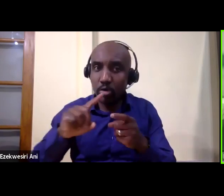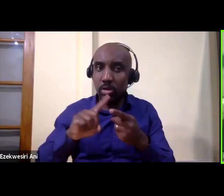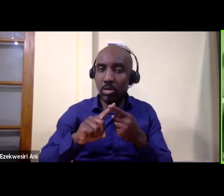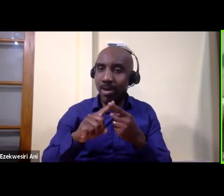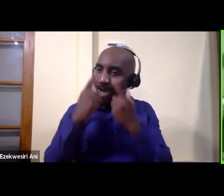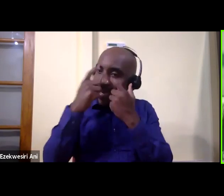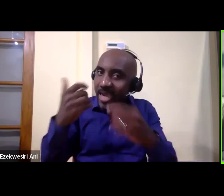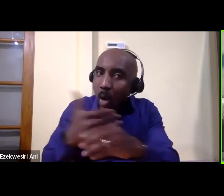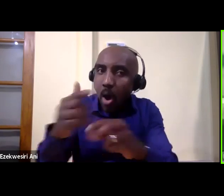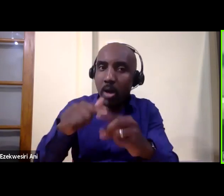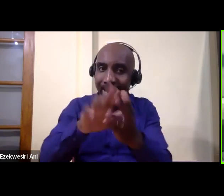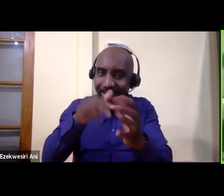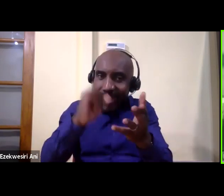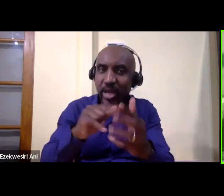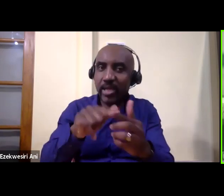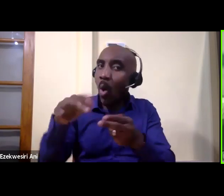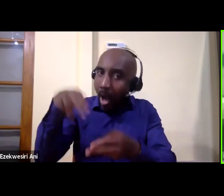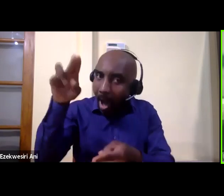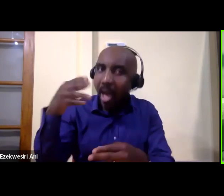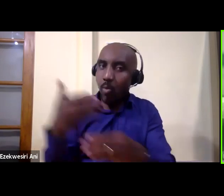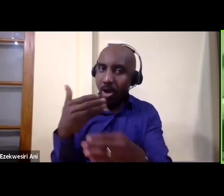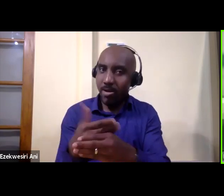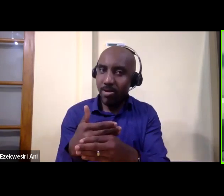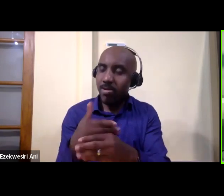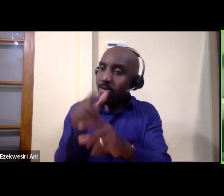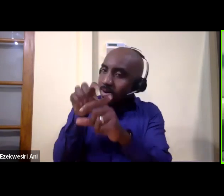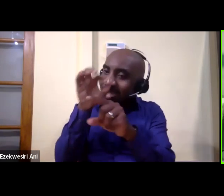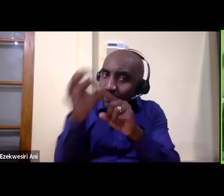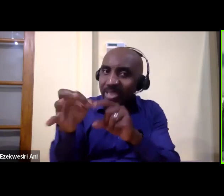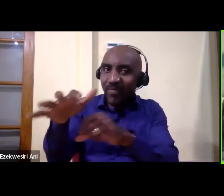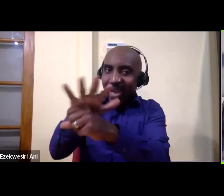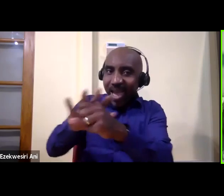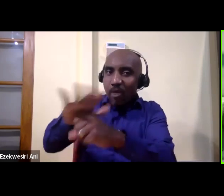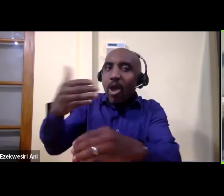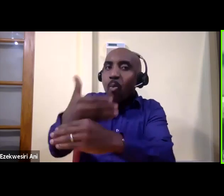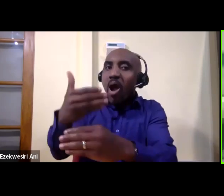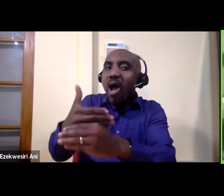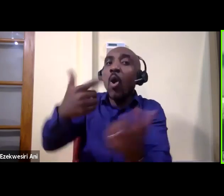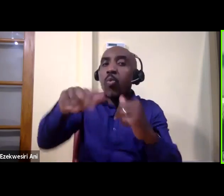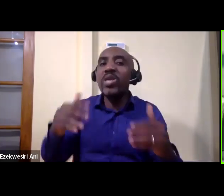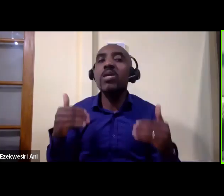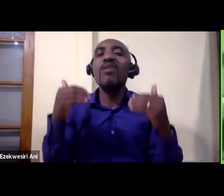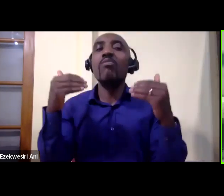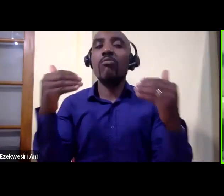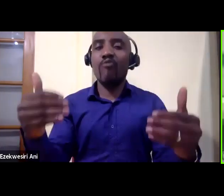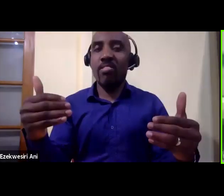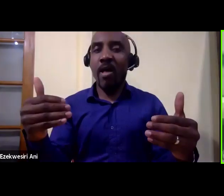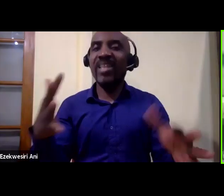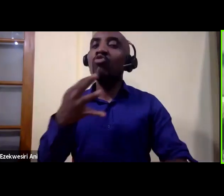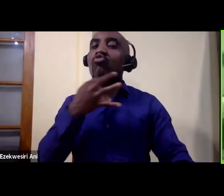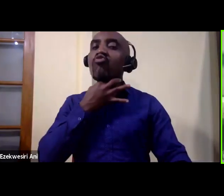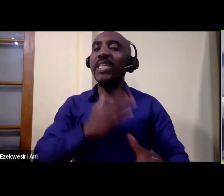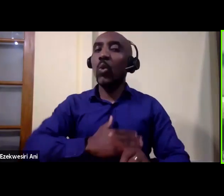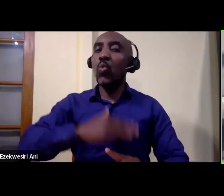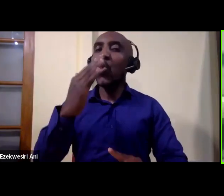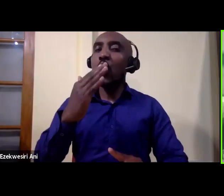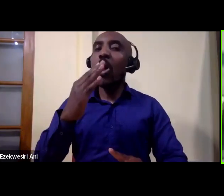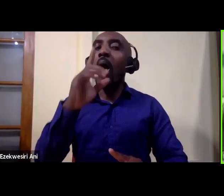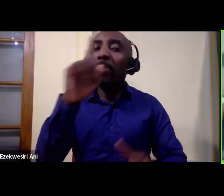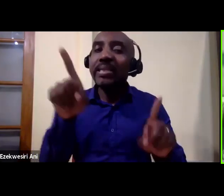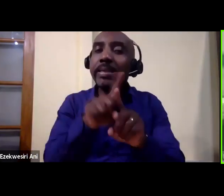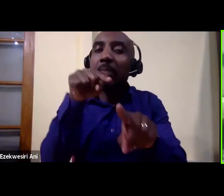workers in the NHS. And in those areas, we find ourselves very much at the bottom